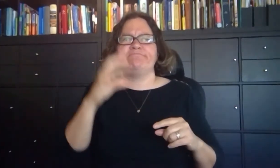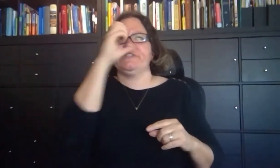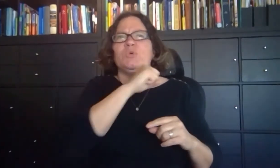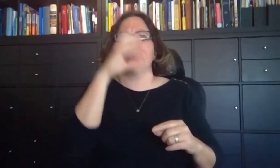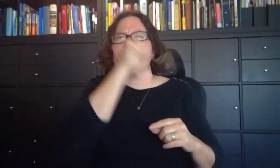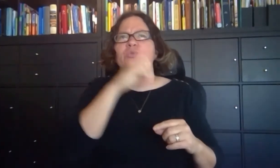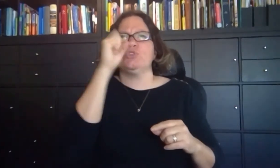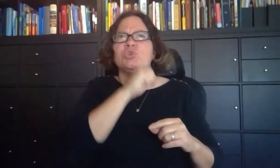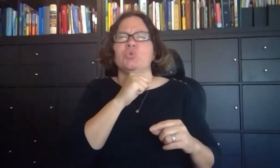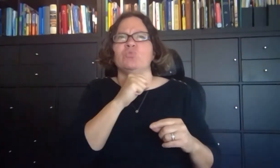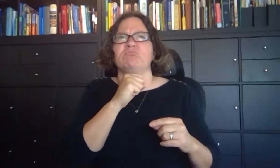what has happened.